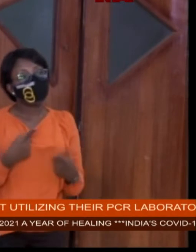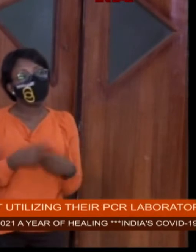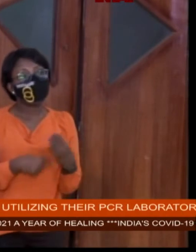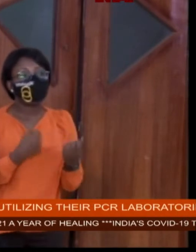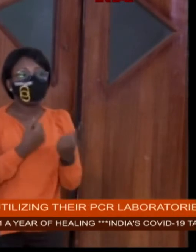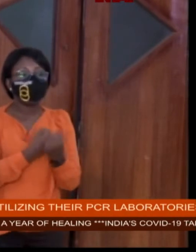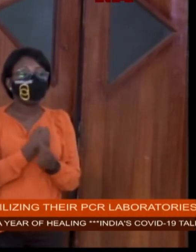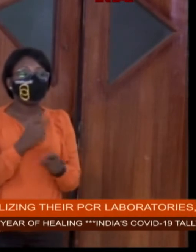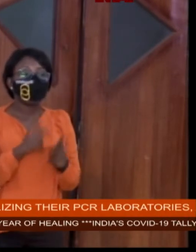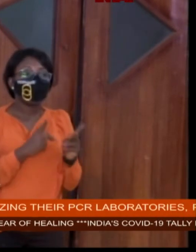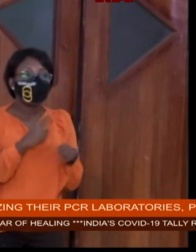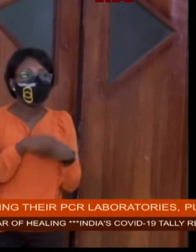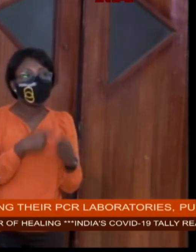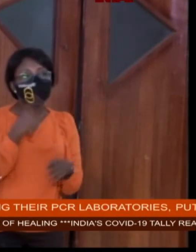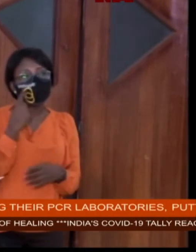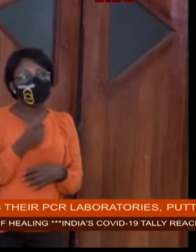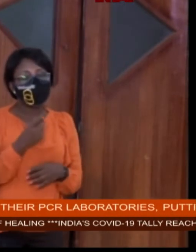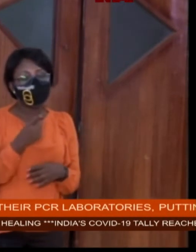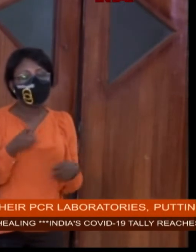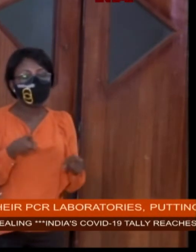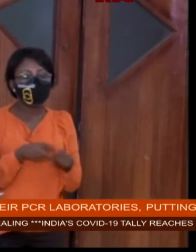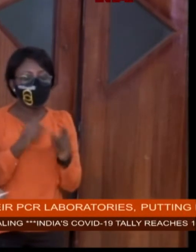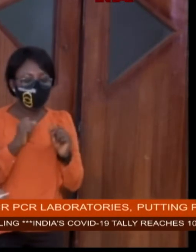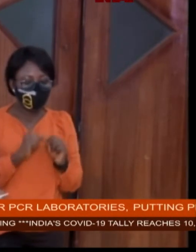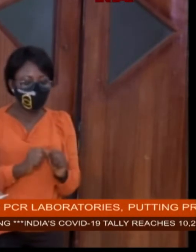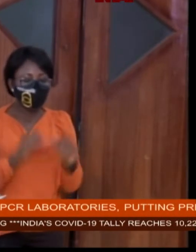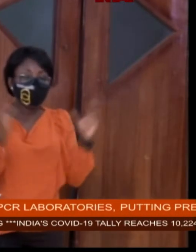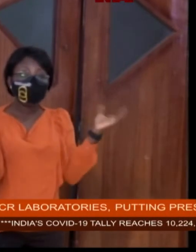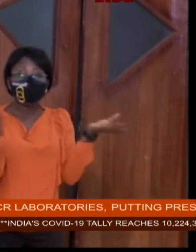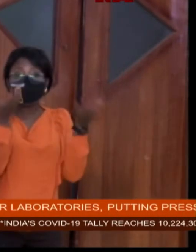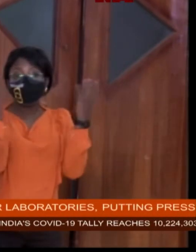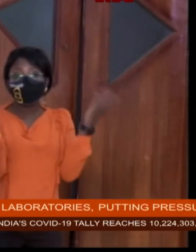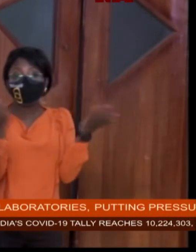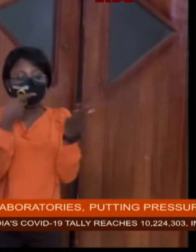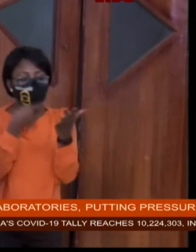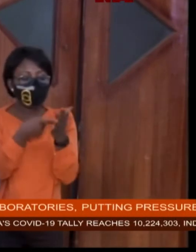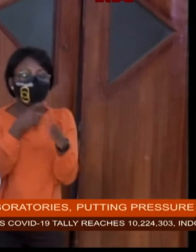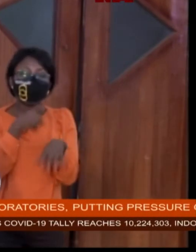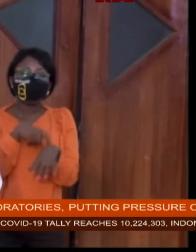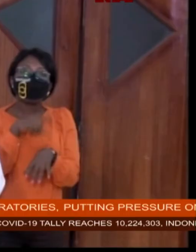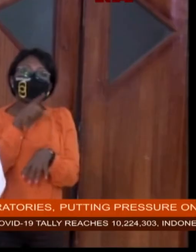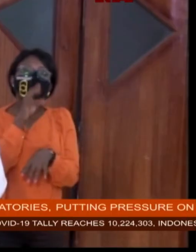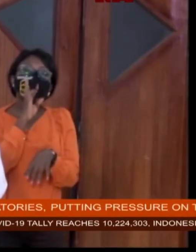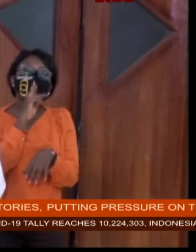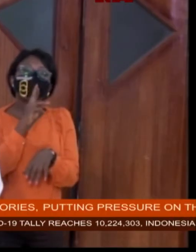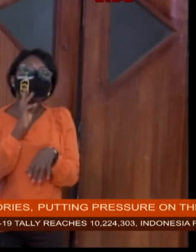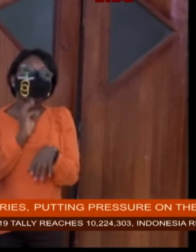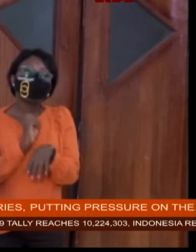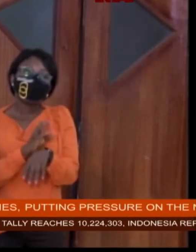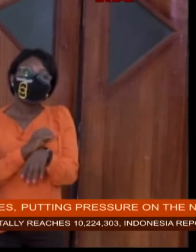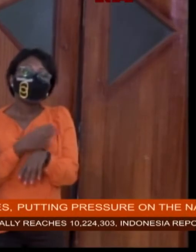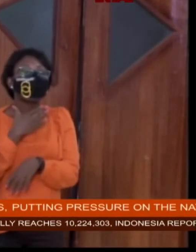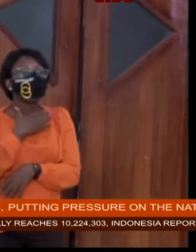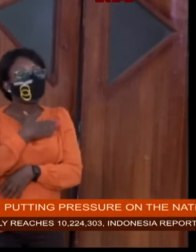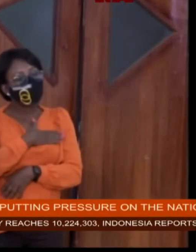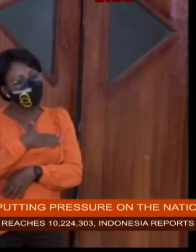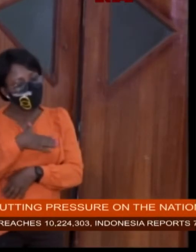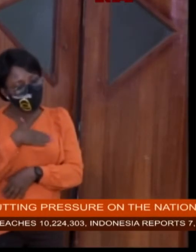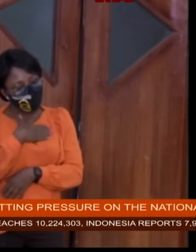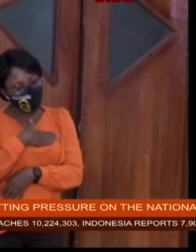you. As we continue to celebrate this during this season, your advice,